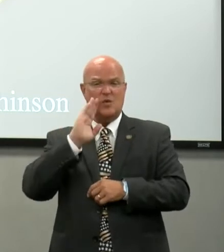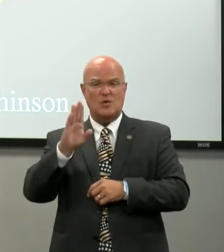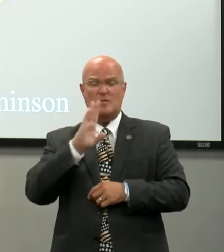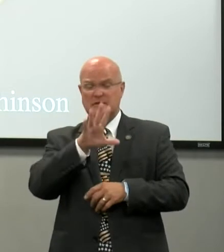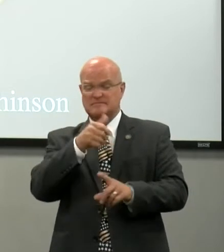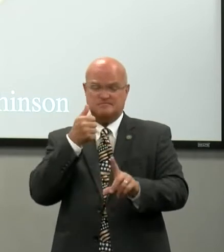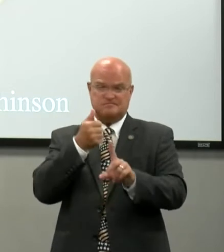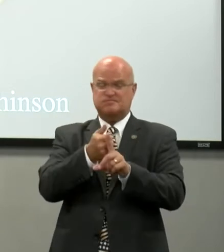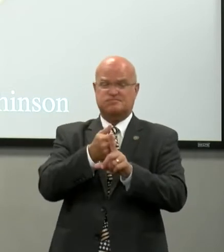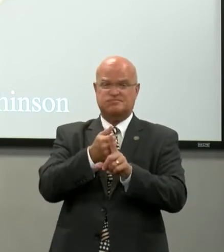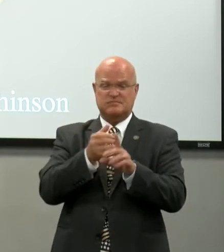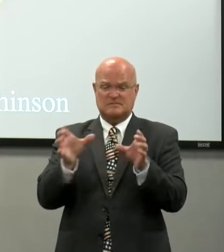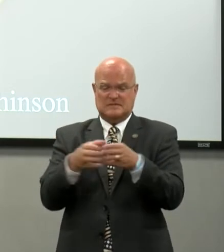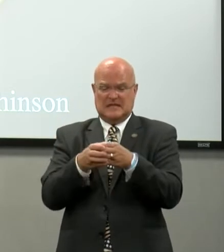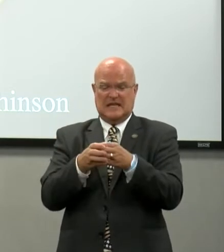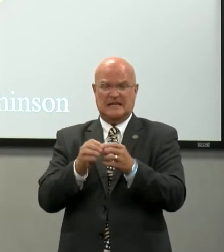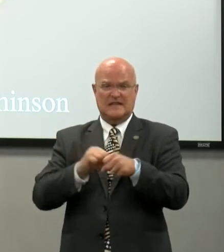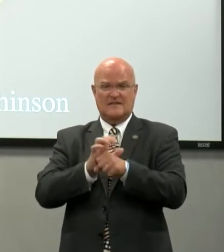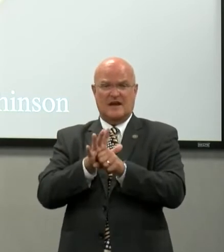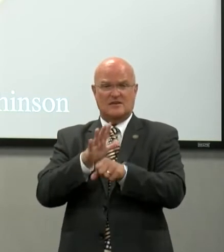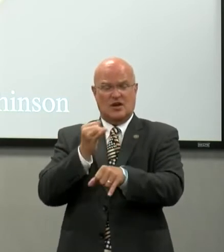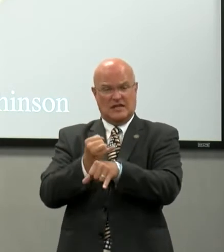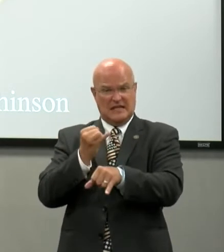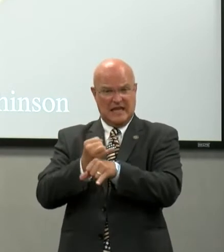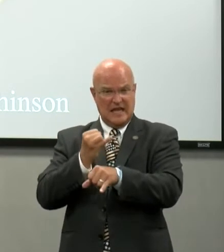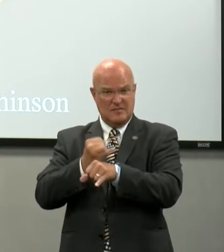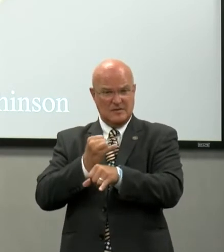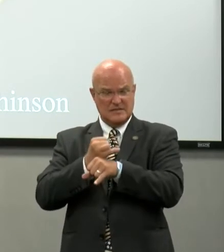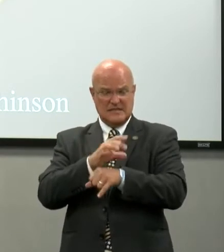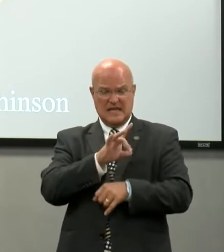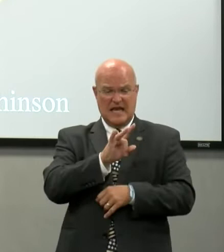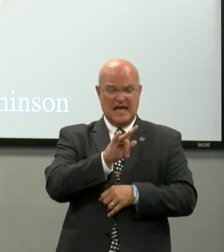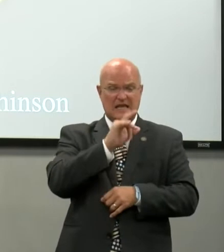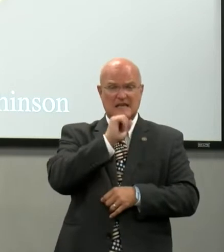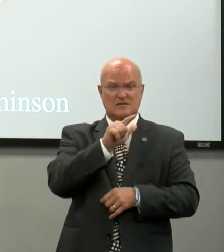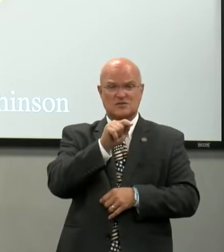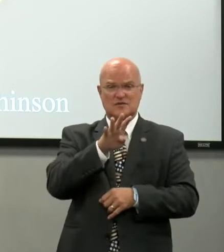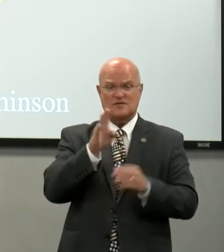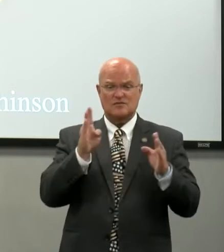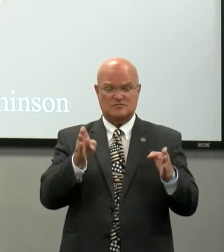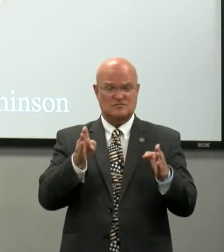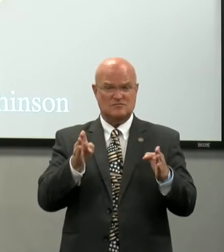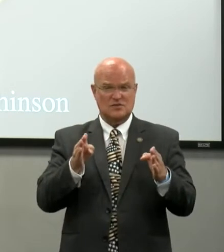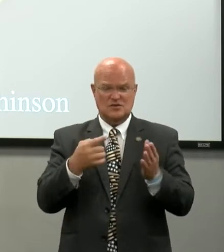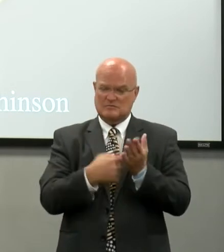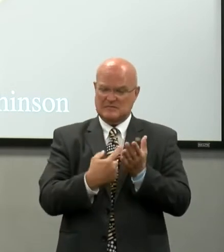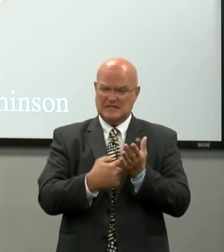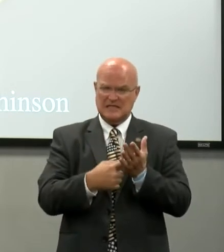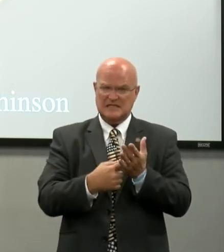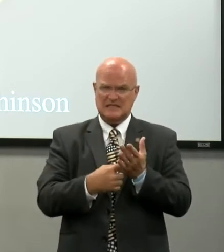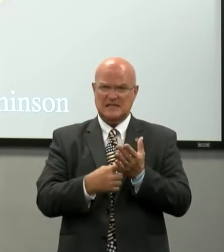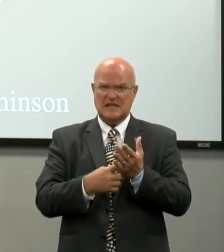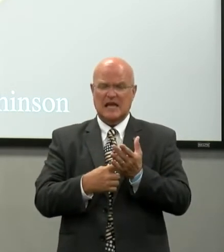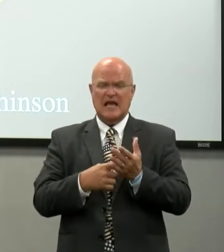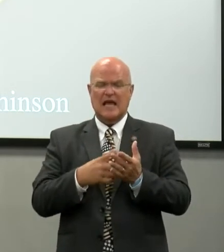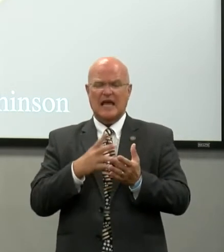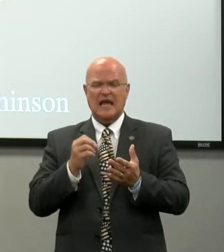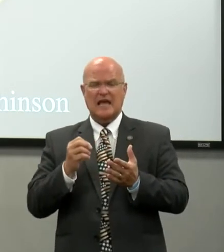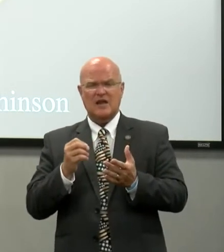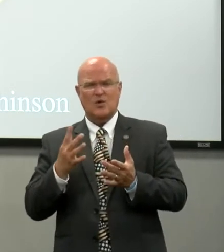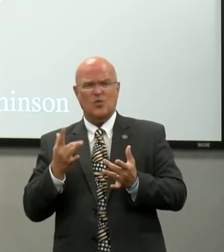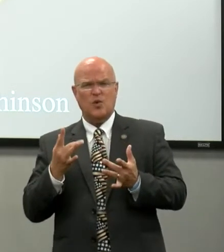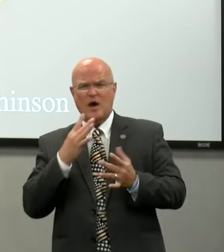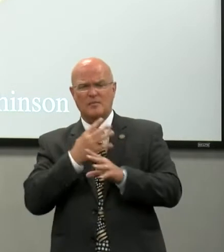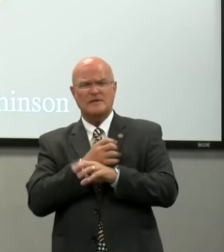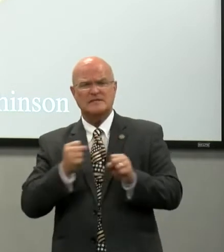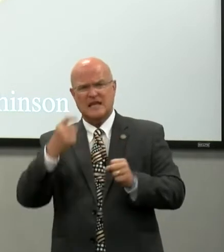a big effect into containing the virus around campus in that 18 to 24 age range you've been discussing? And a follow-up to that is, why would it